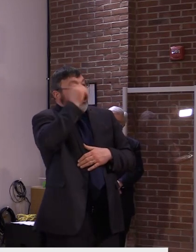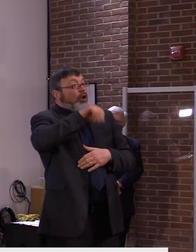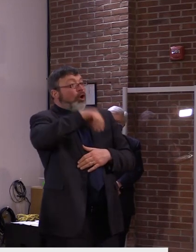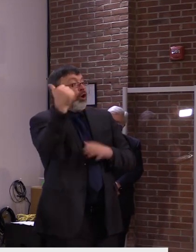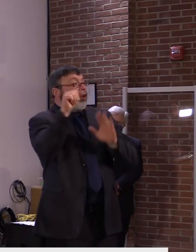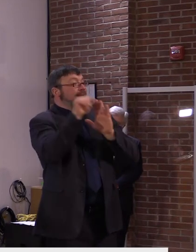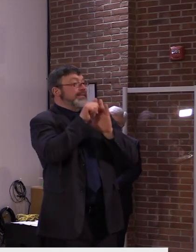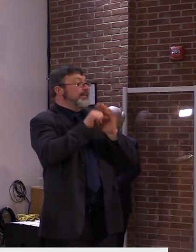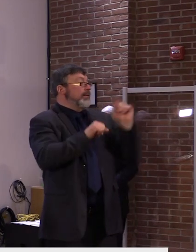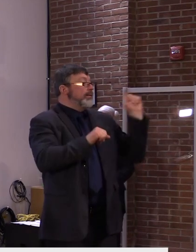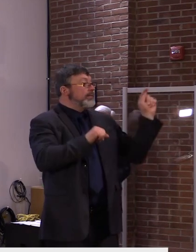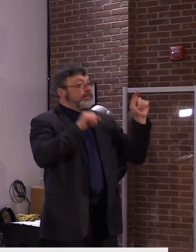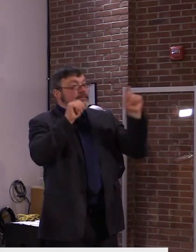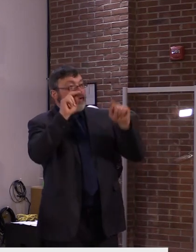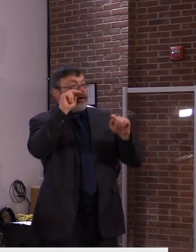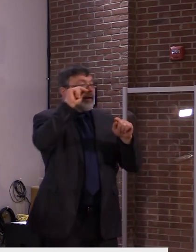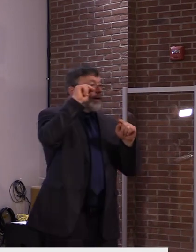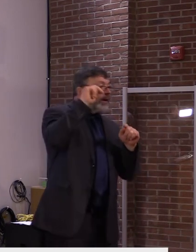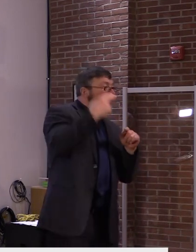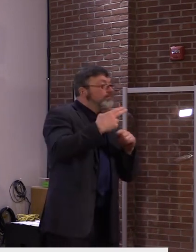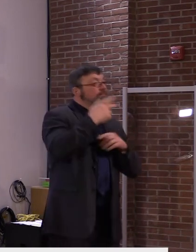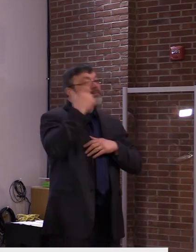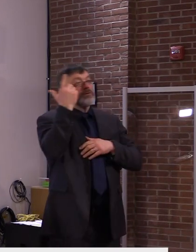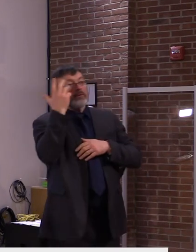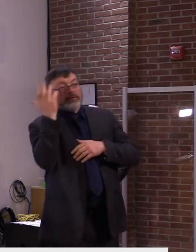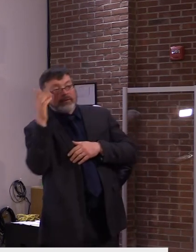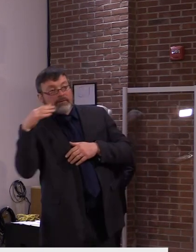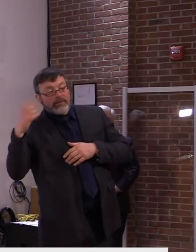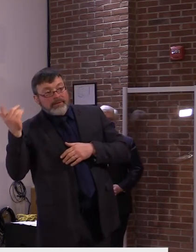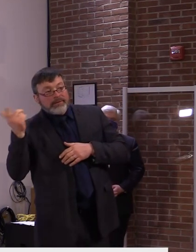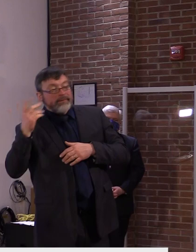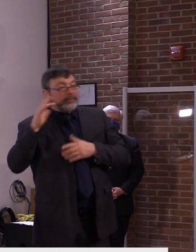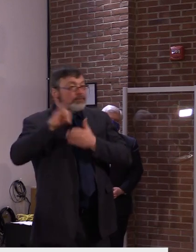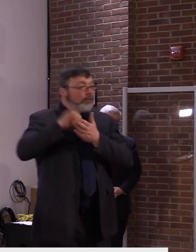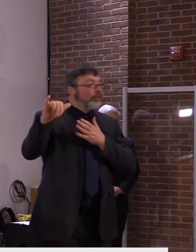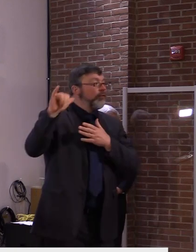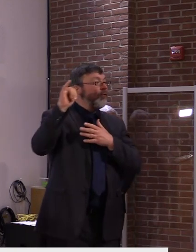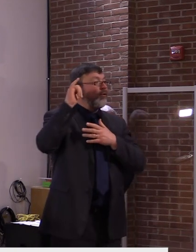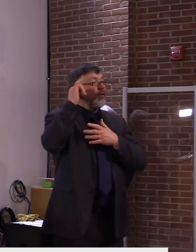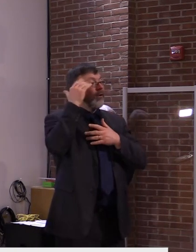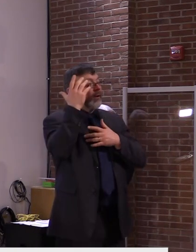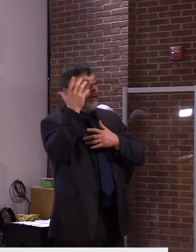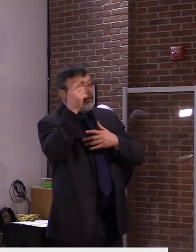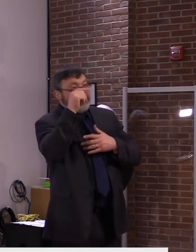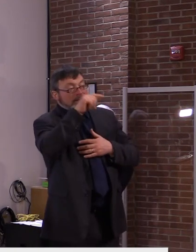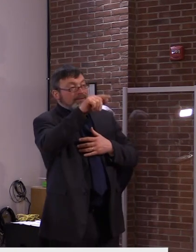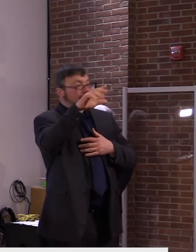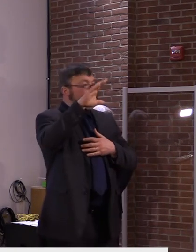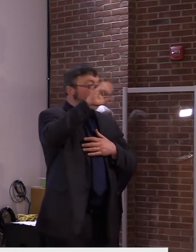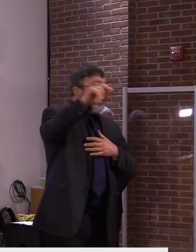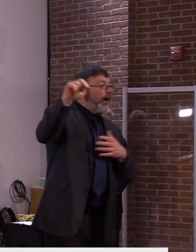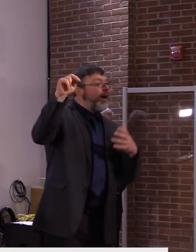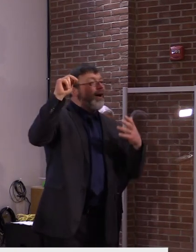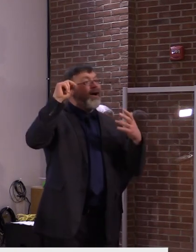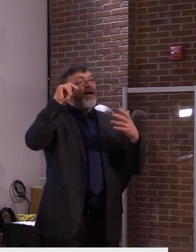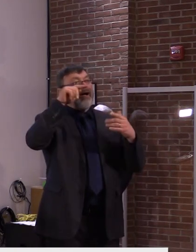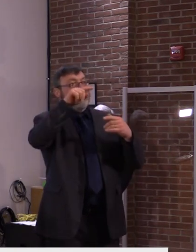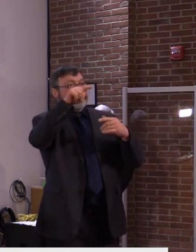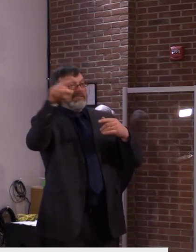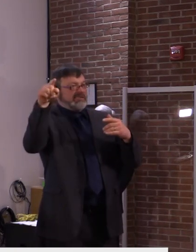of schools have been completely closed and been remote for a long time, especially in some of our larger urban